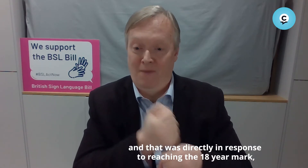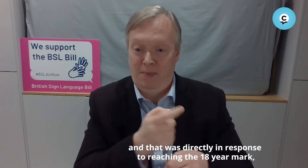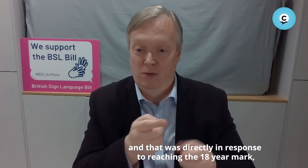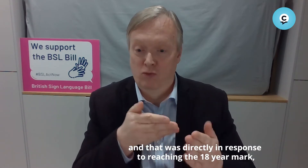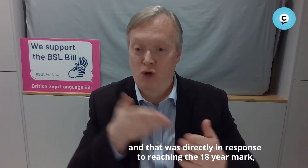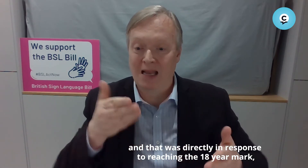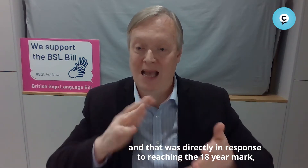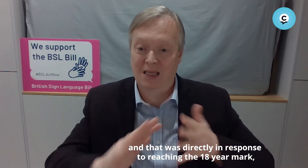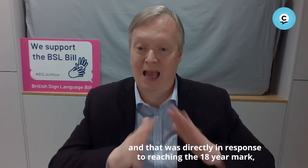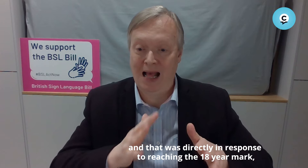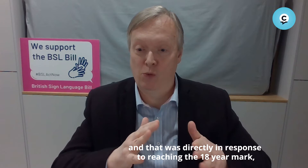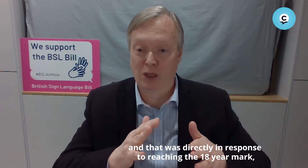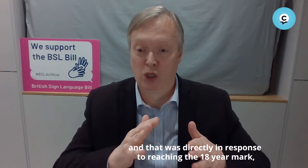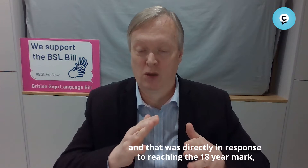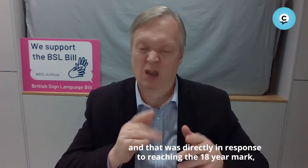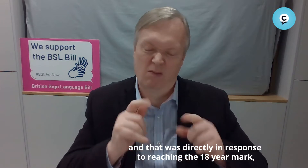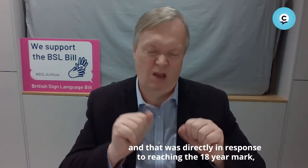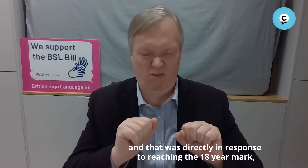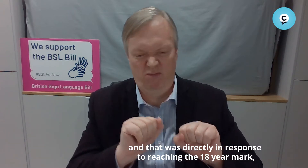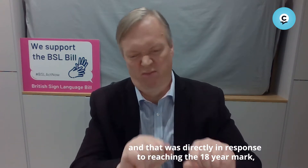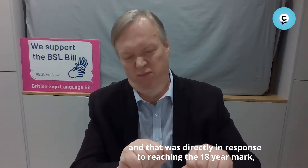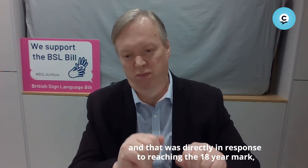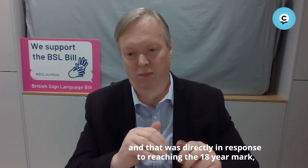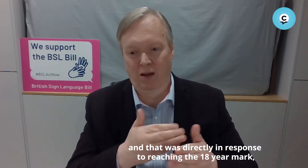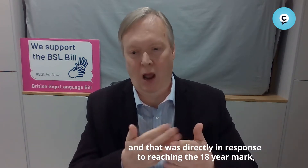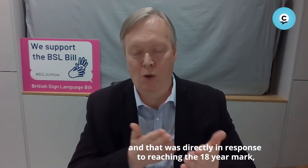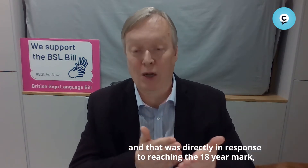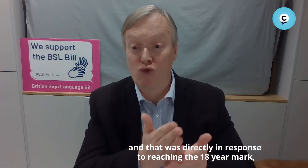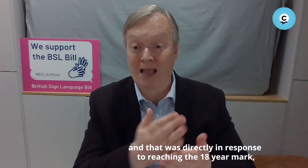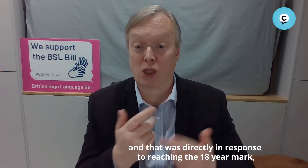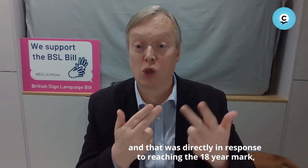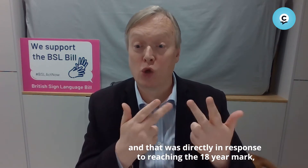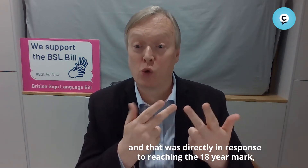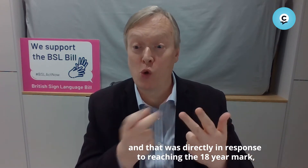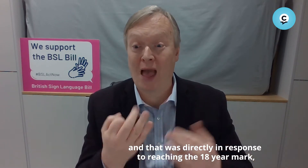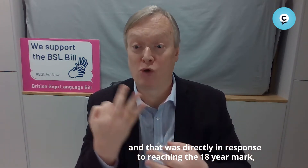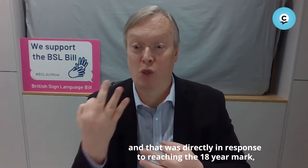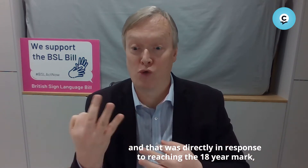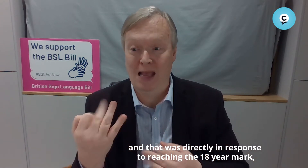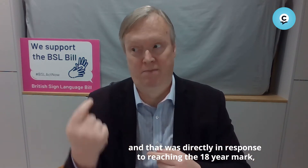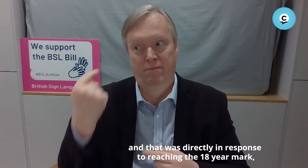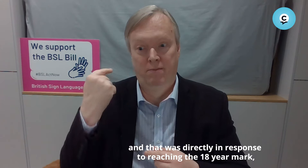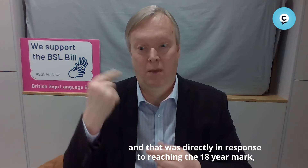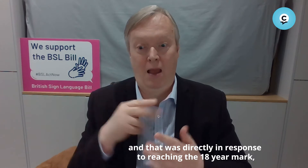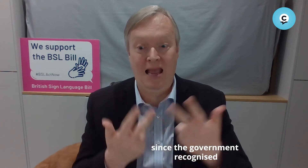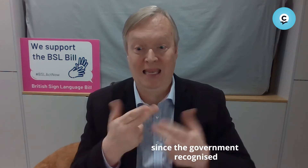was directly in response to reaching the 18-year mark